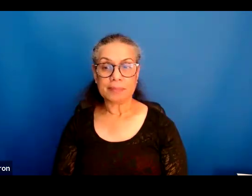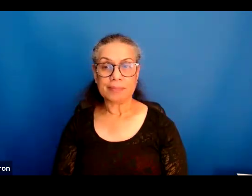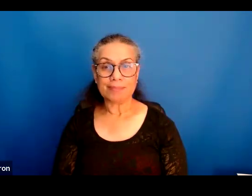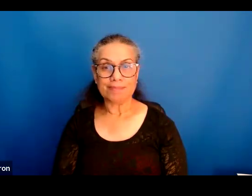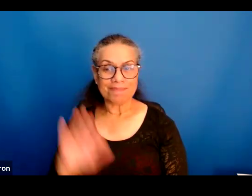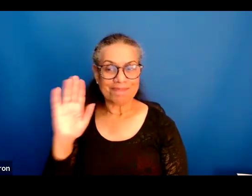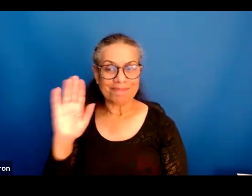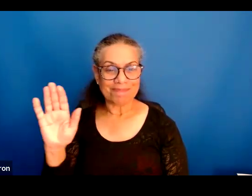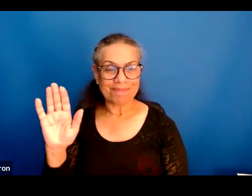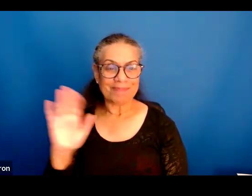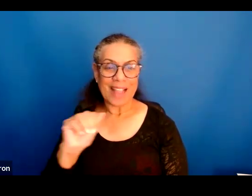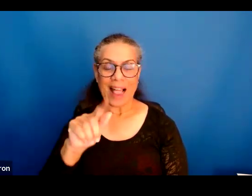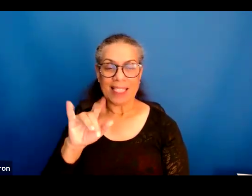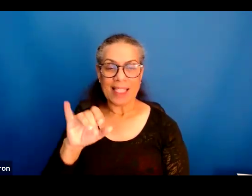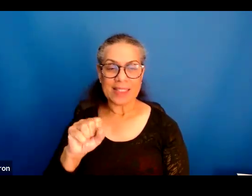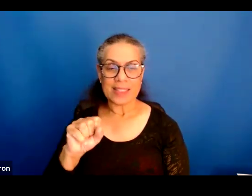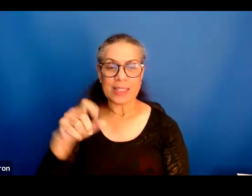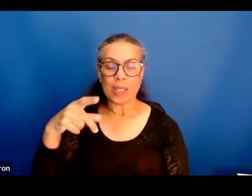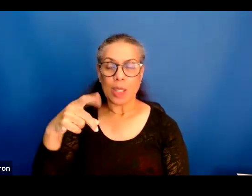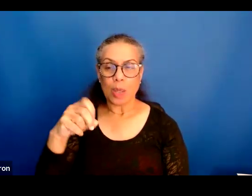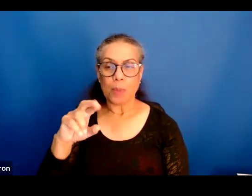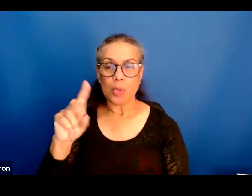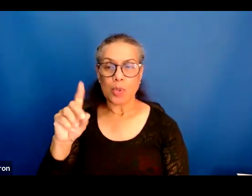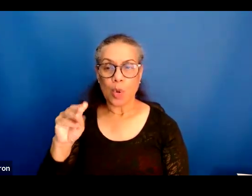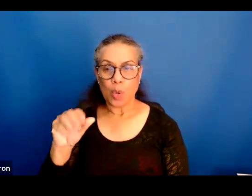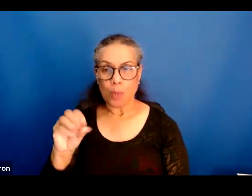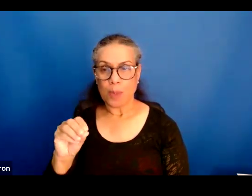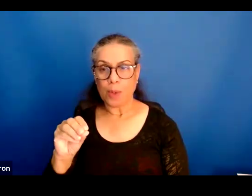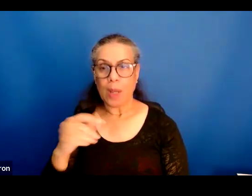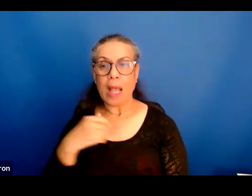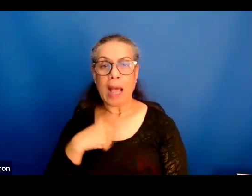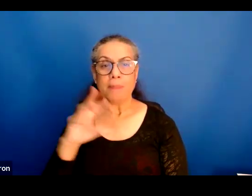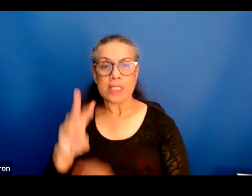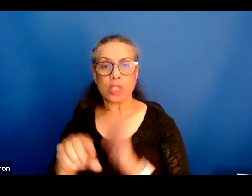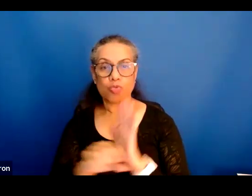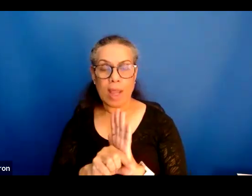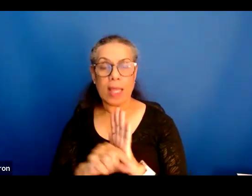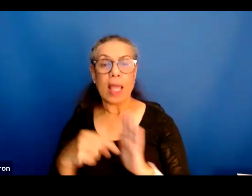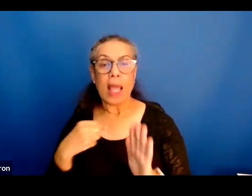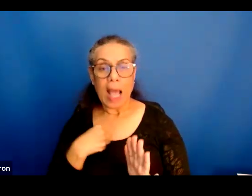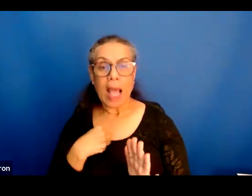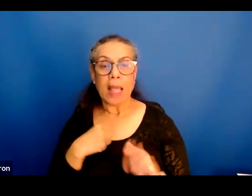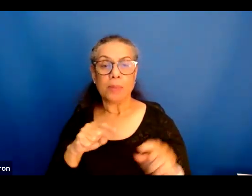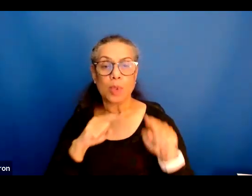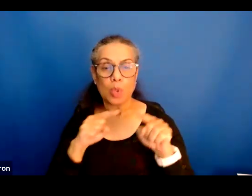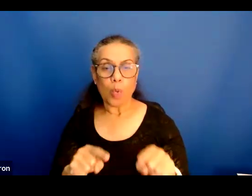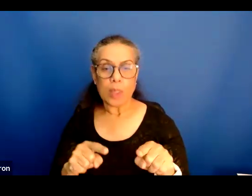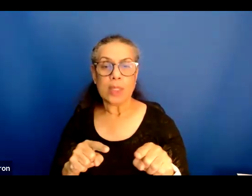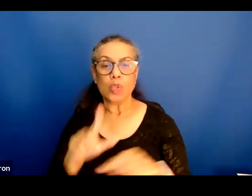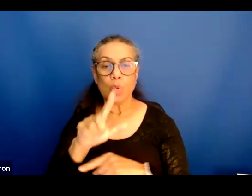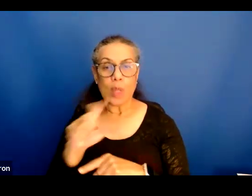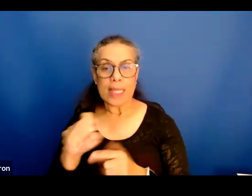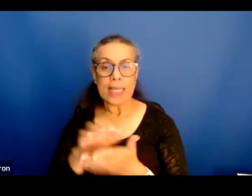Hi, I am Alexis Gazal, and I'm in the 6th grade. I'm currently attending Roxbury Prep.